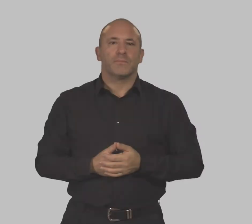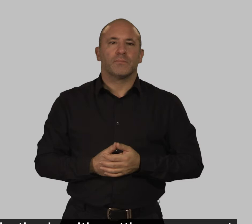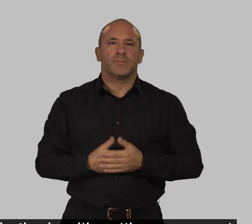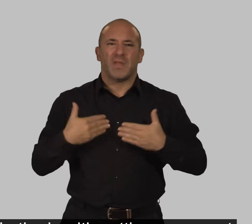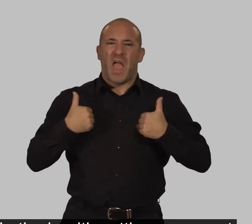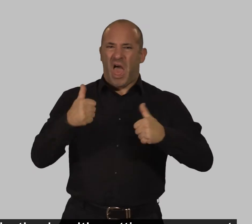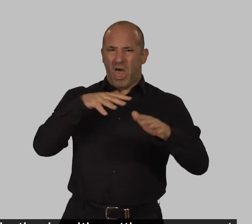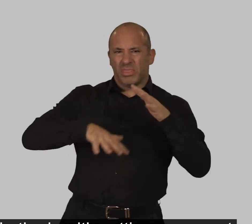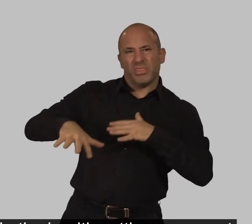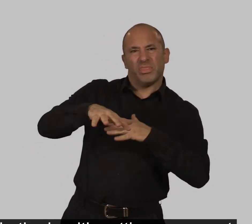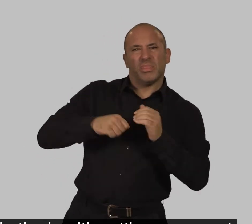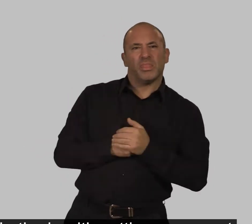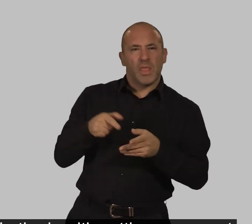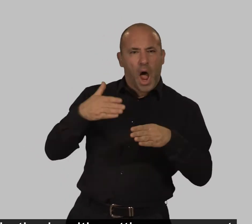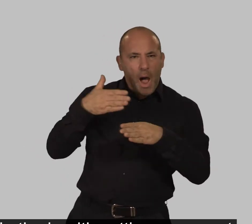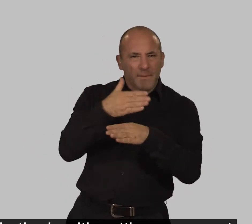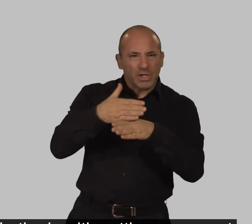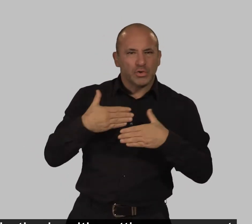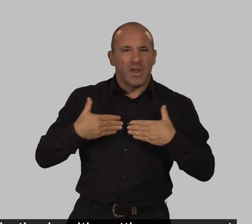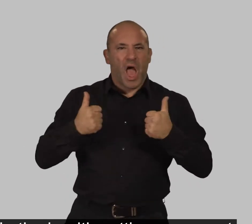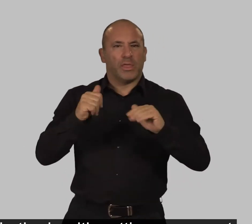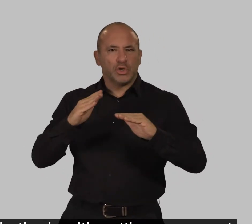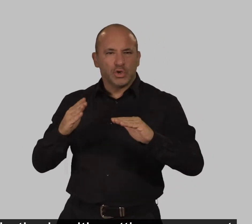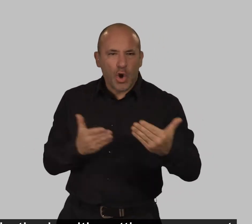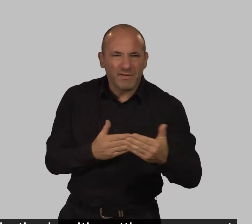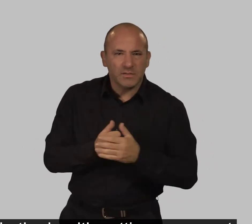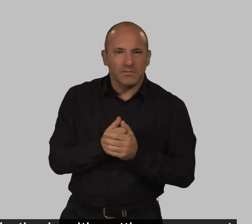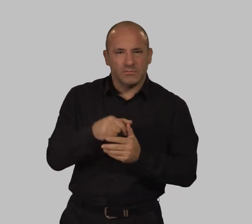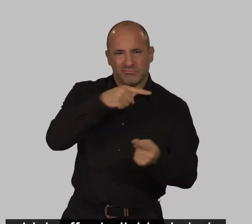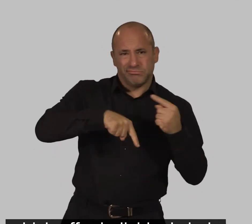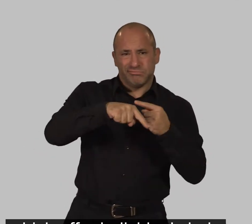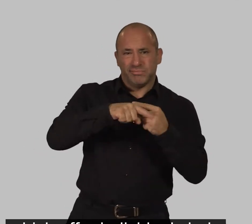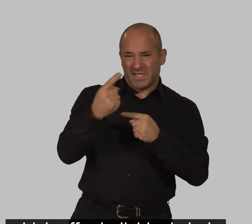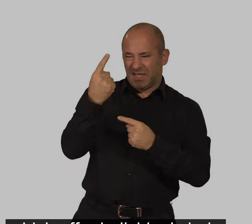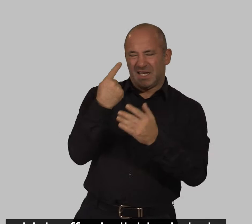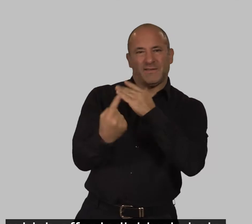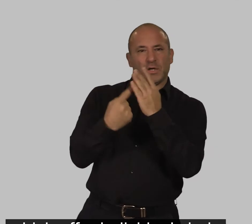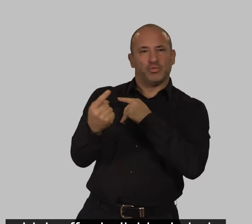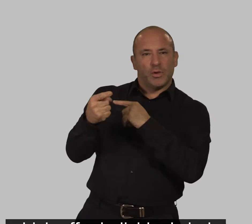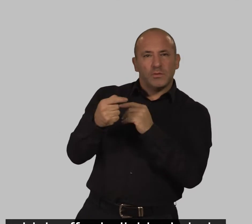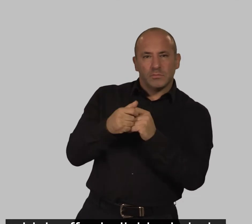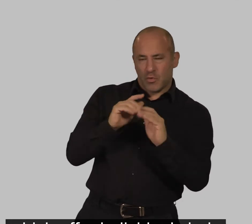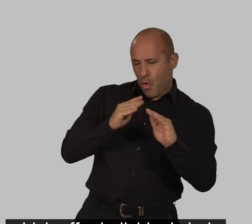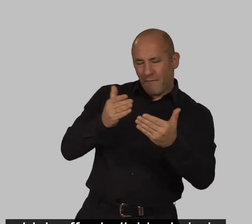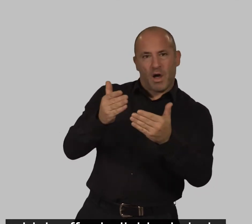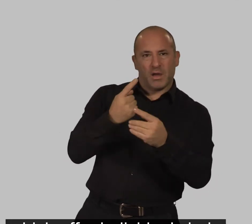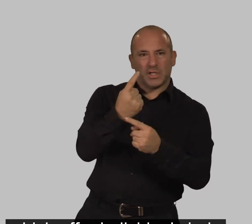In the health setting, we want occupational health services which offer individuals help when they need